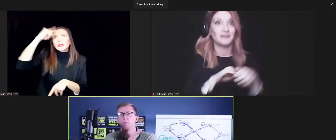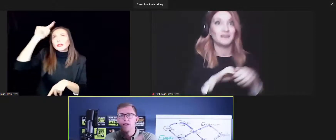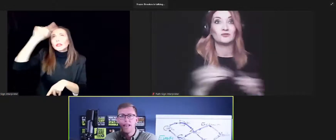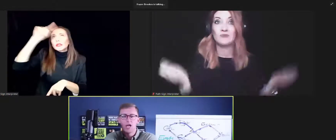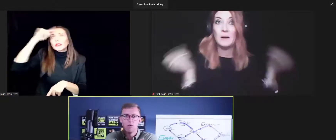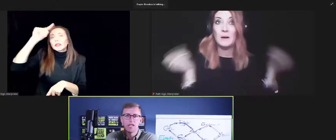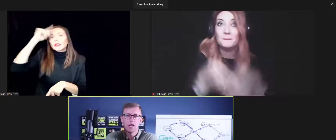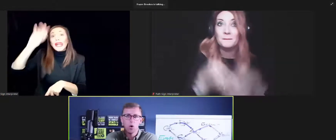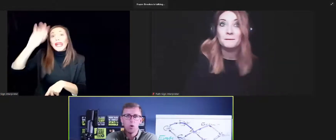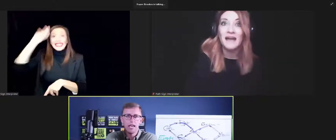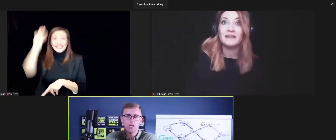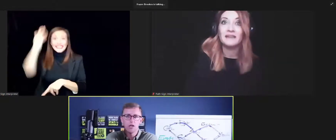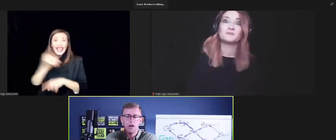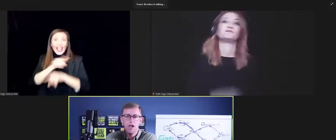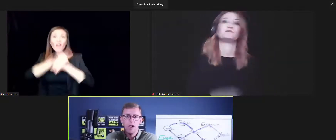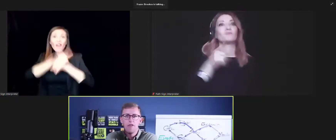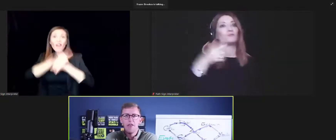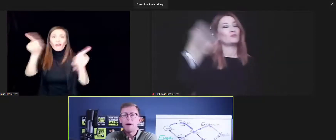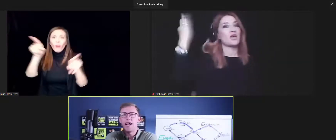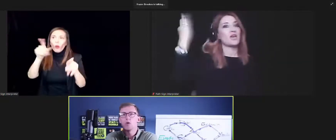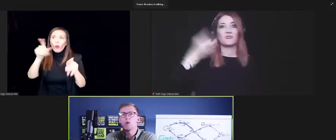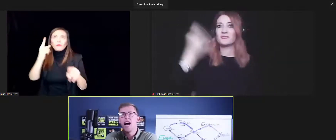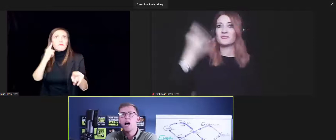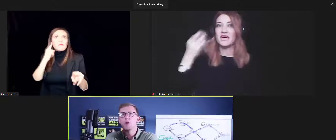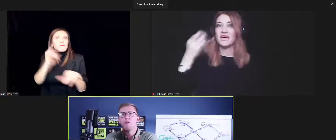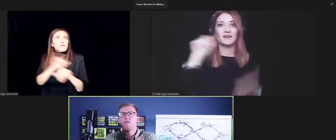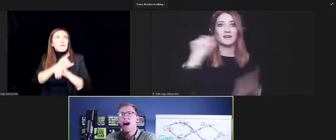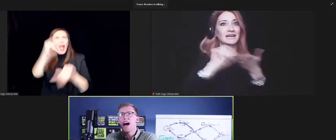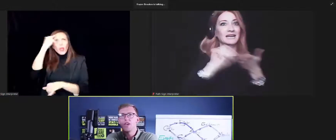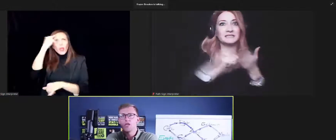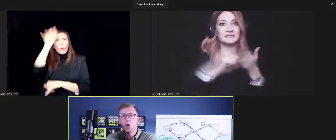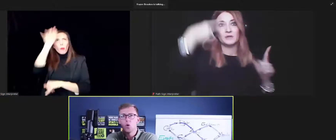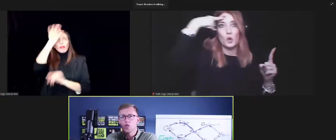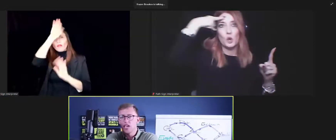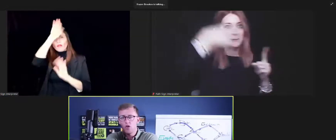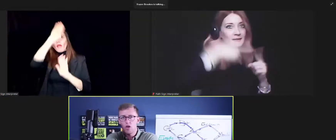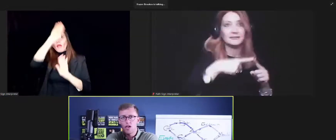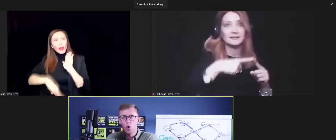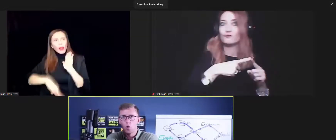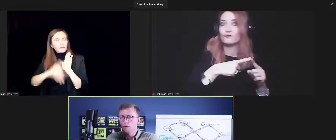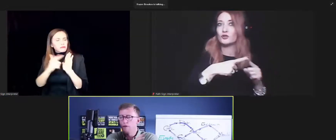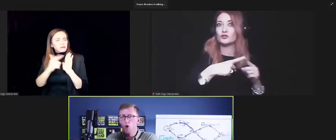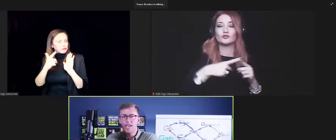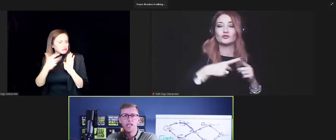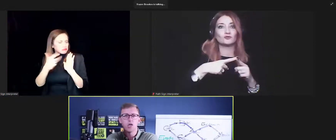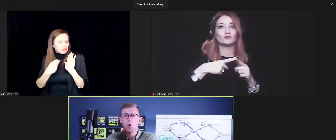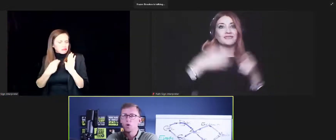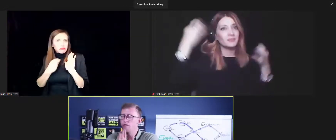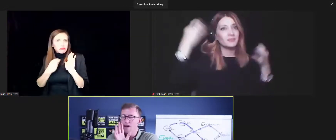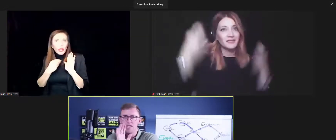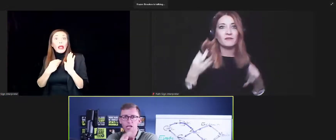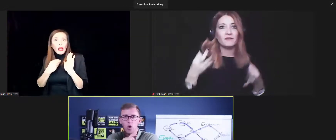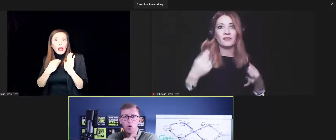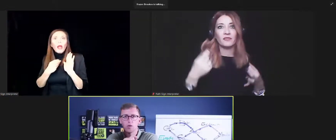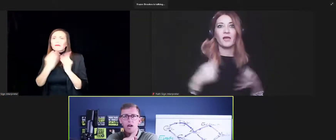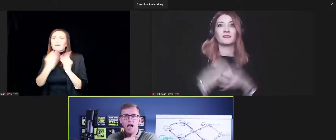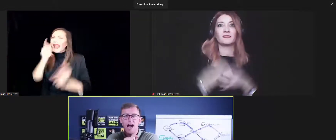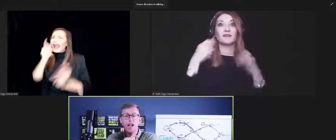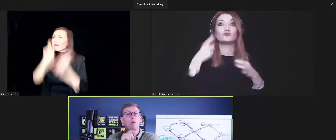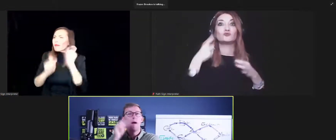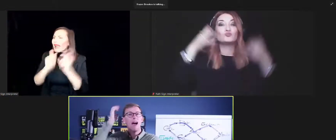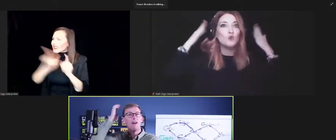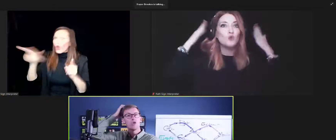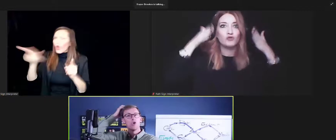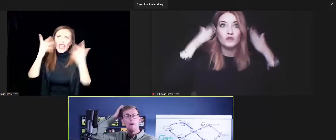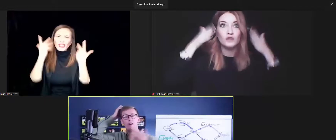person on the planet has written a goal list. Think back to a time when you were 5 years old, 6 years old, 4 years old, 7 years old, and